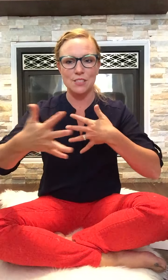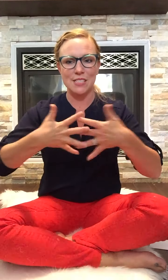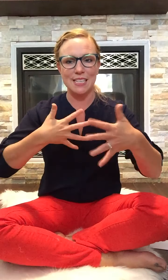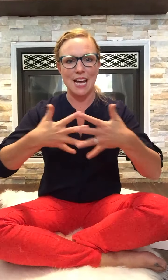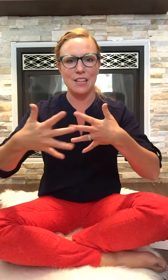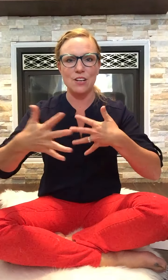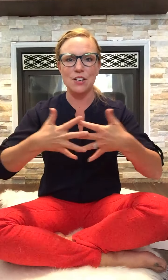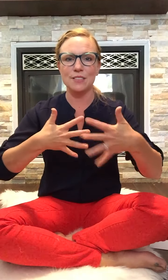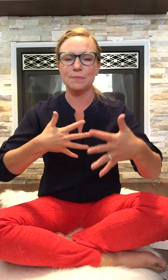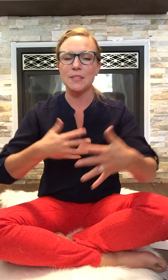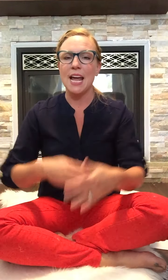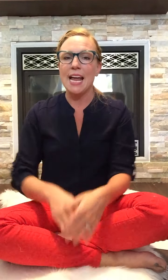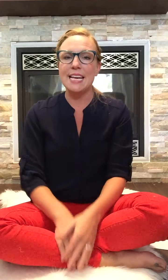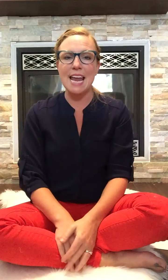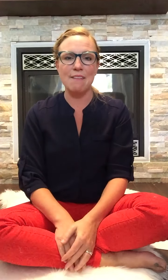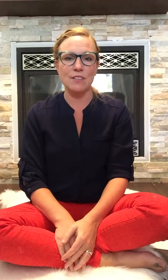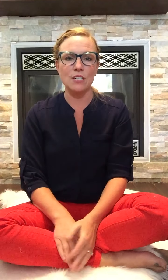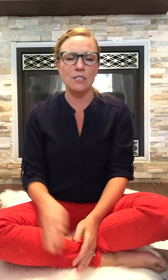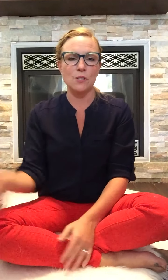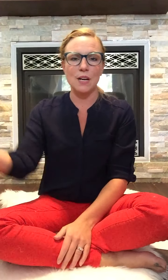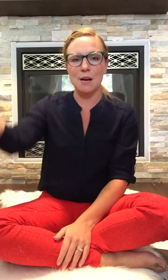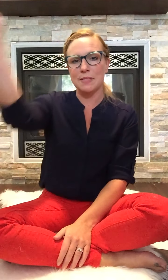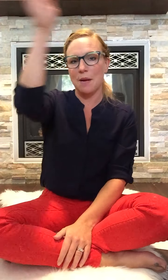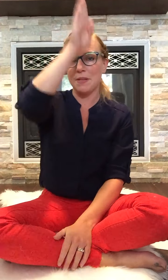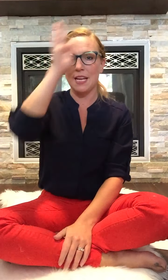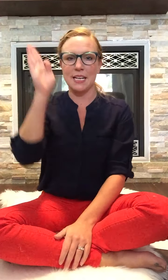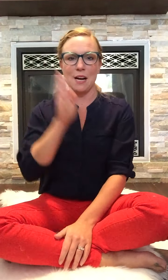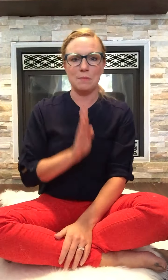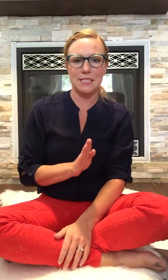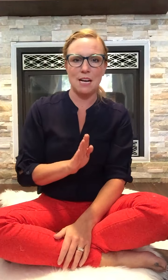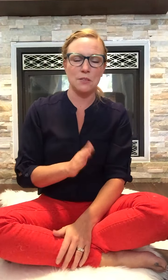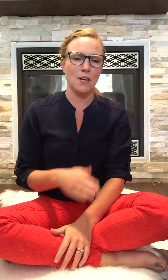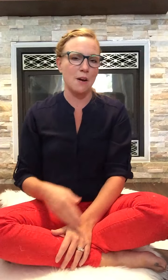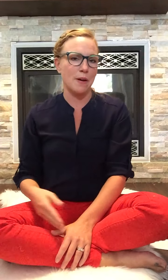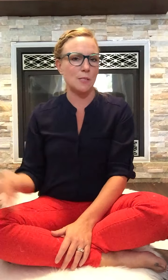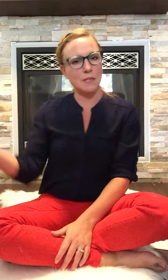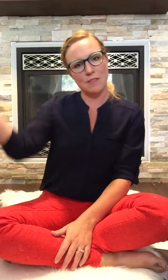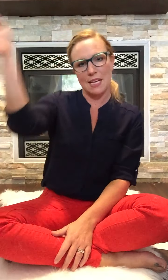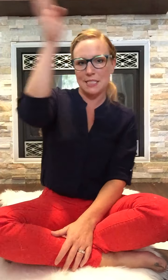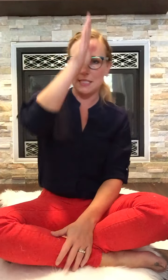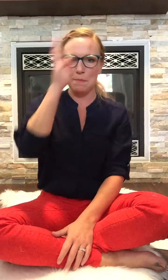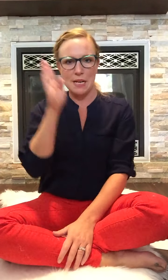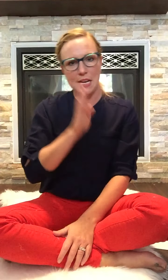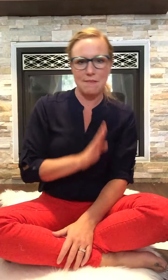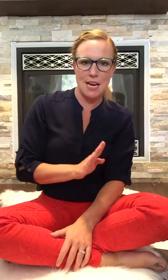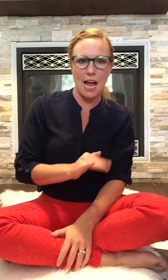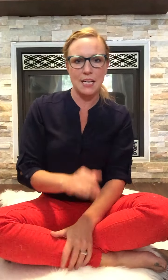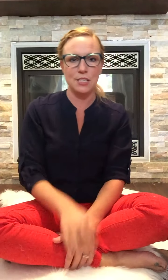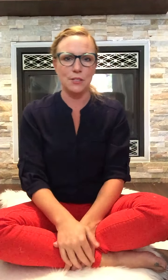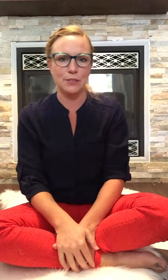colors together. Never, so it comes up and then comes down. So it kind of reminds me of like somebody giving attitude.